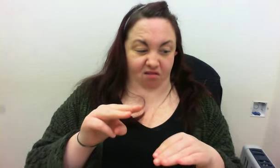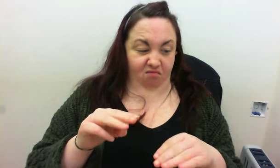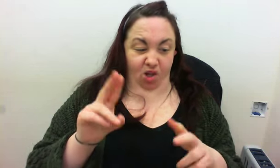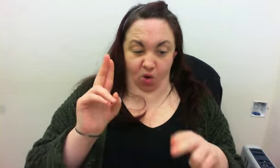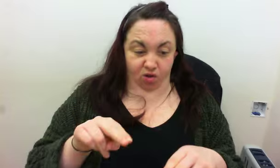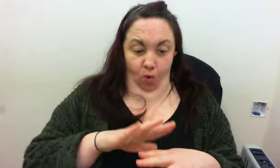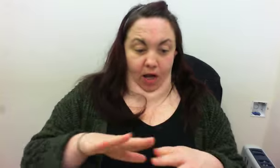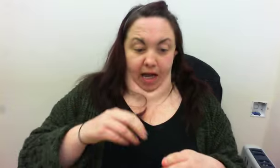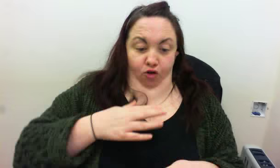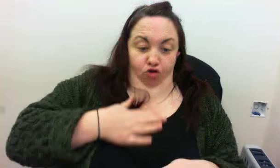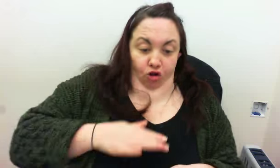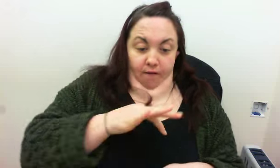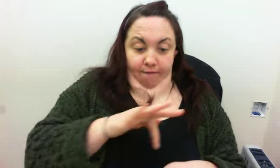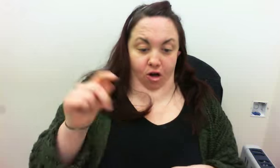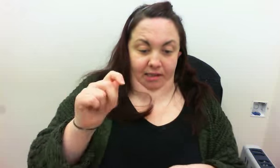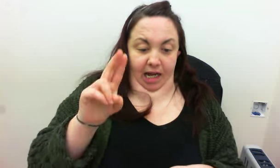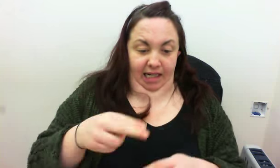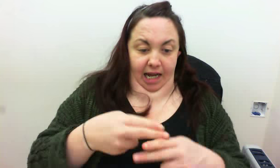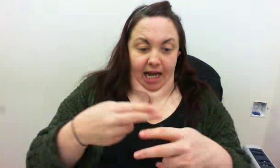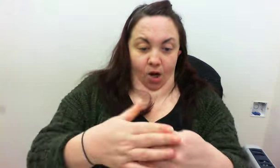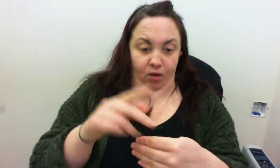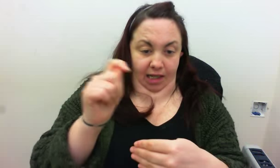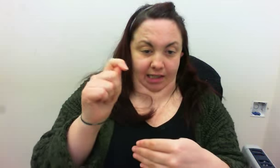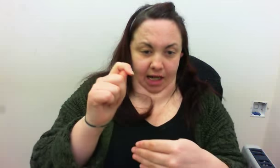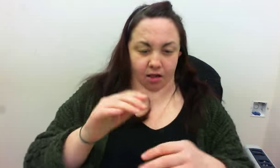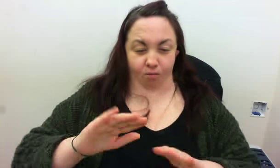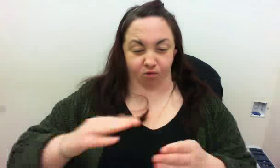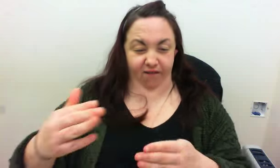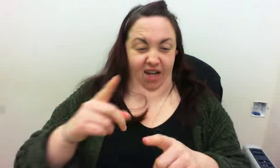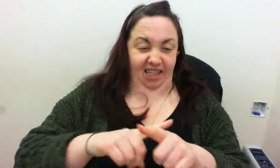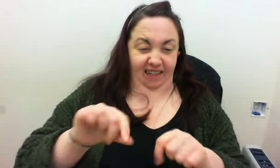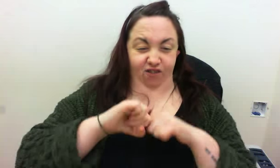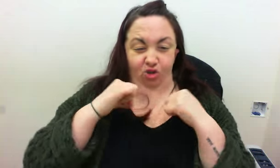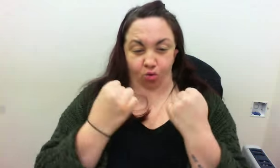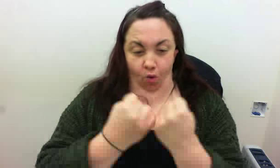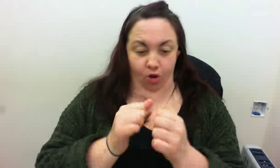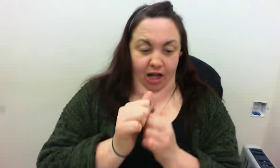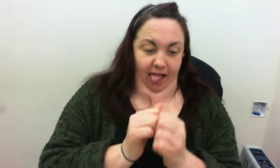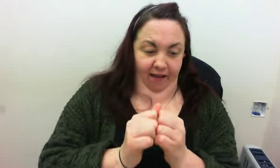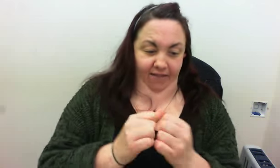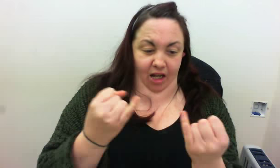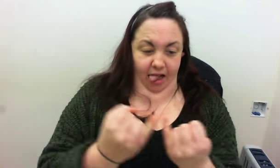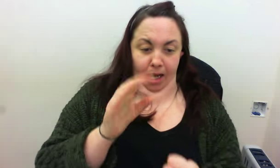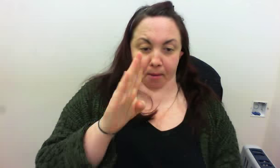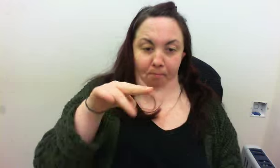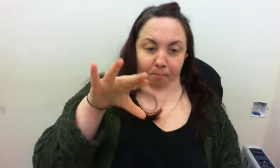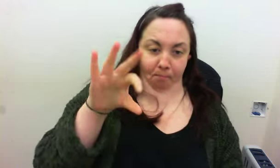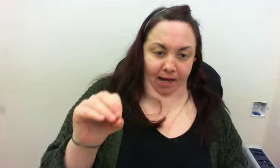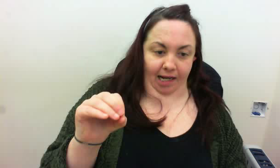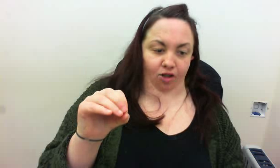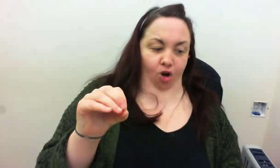well. We provide a lot of social activities. We do like bingo, we run like days